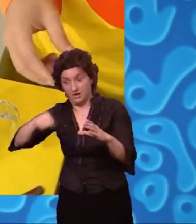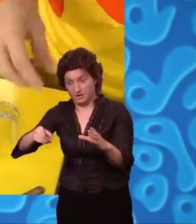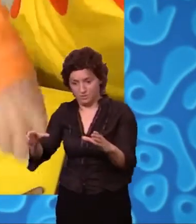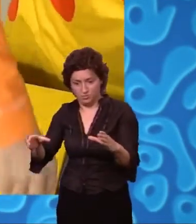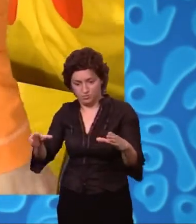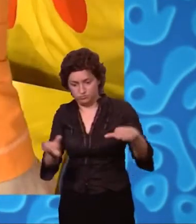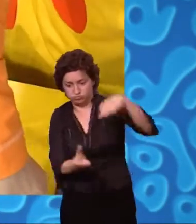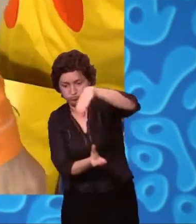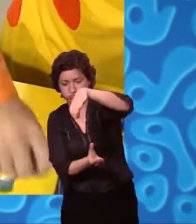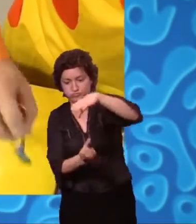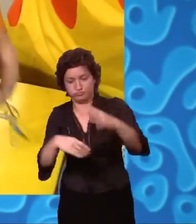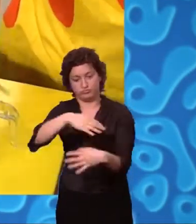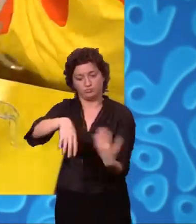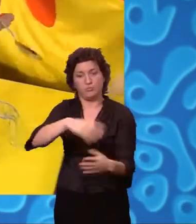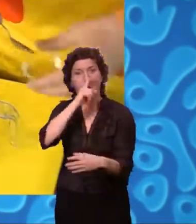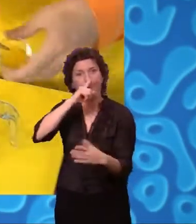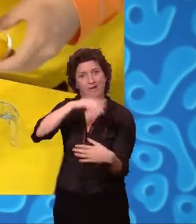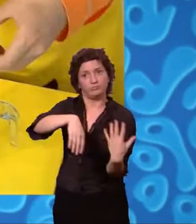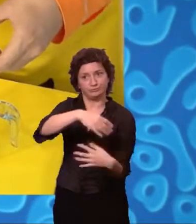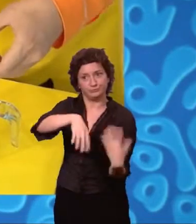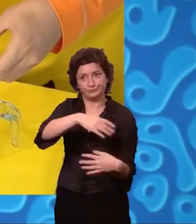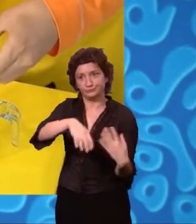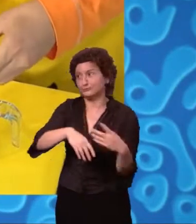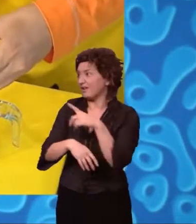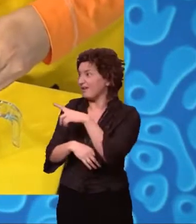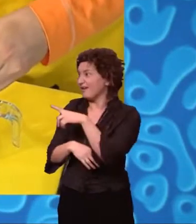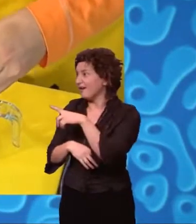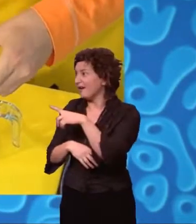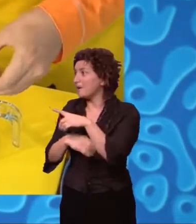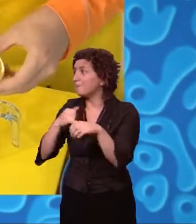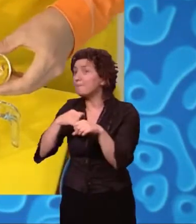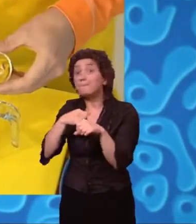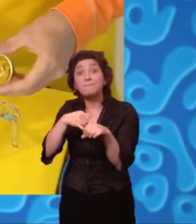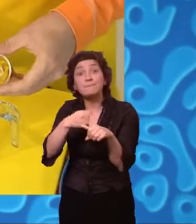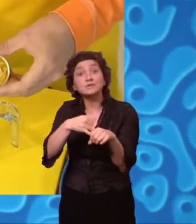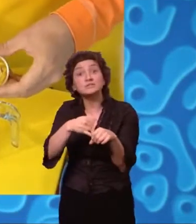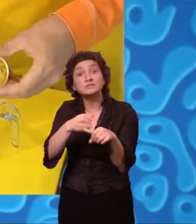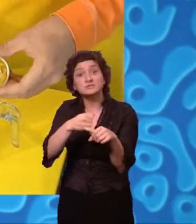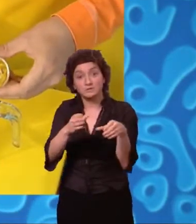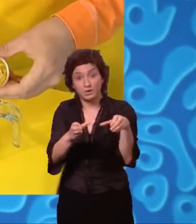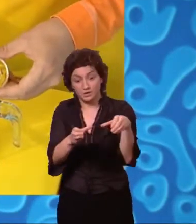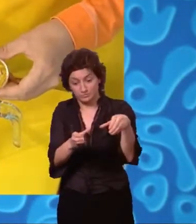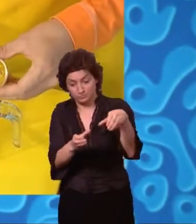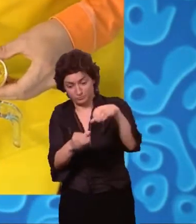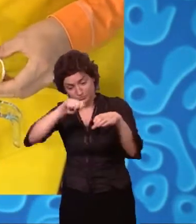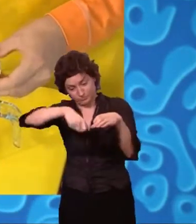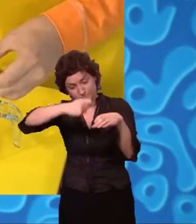and then scoop the mustard into this jug.